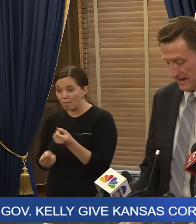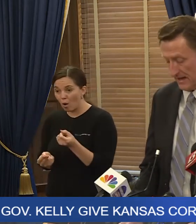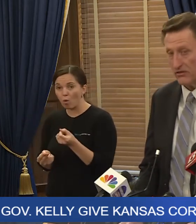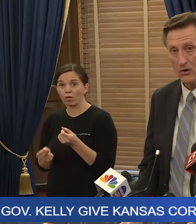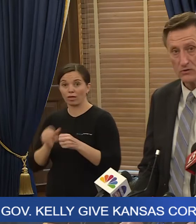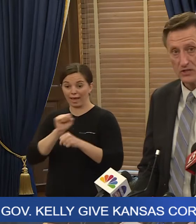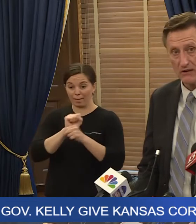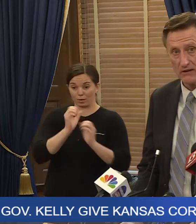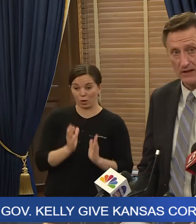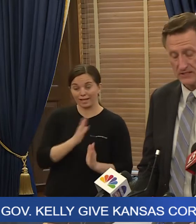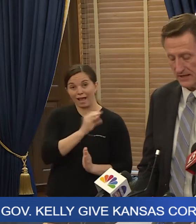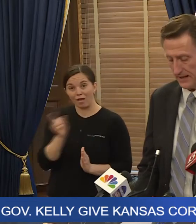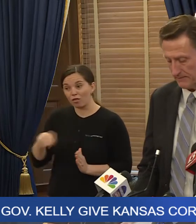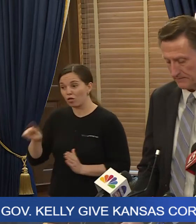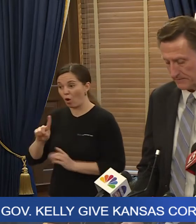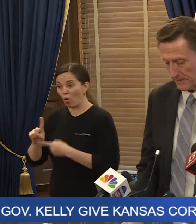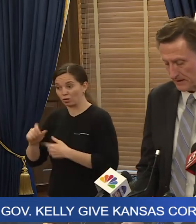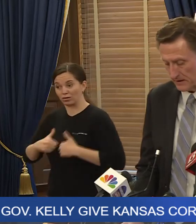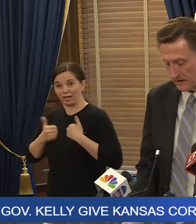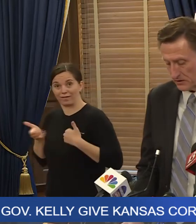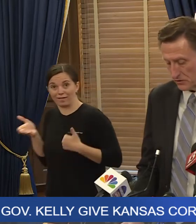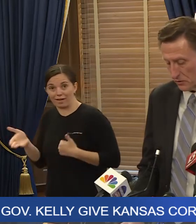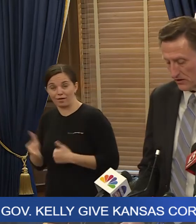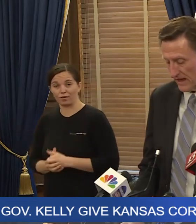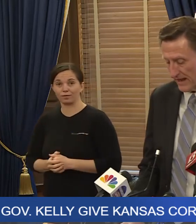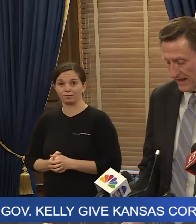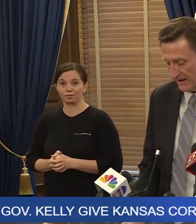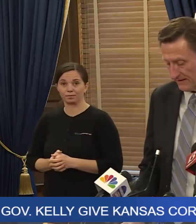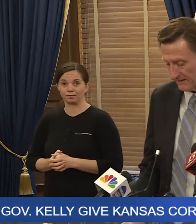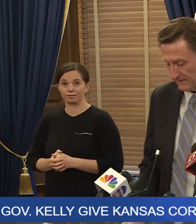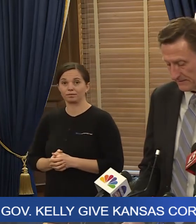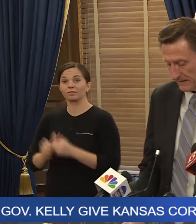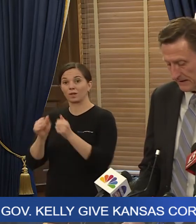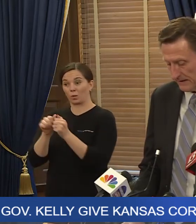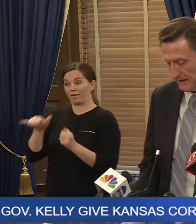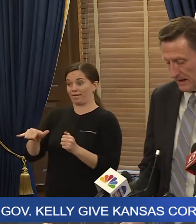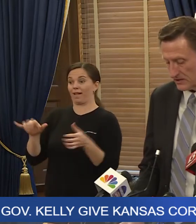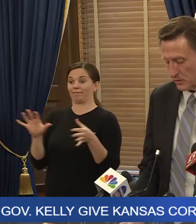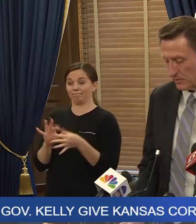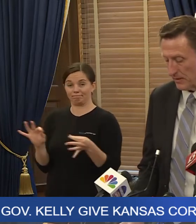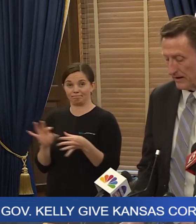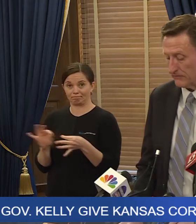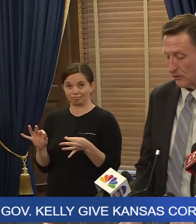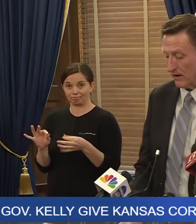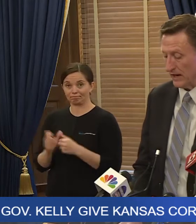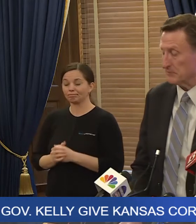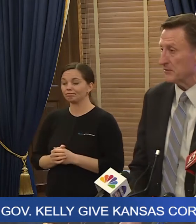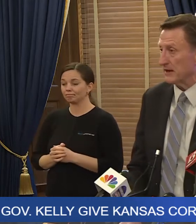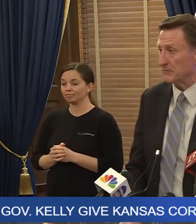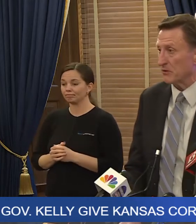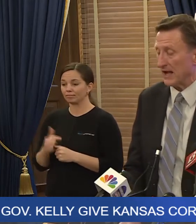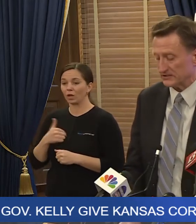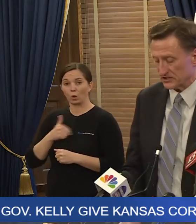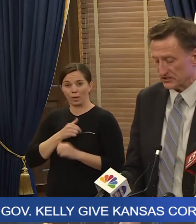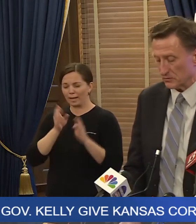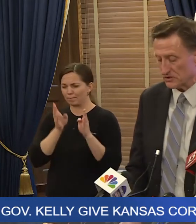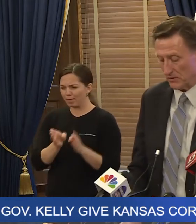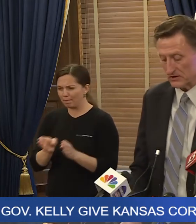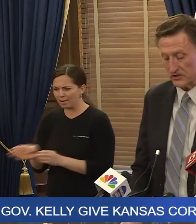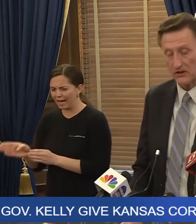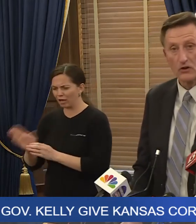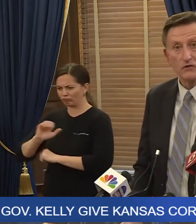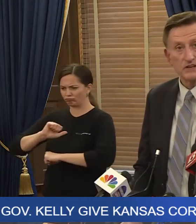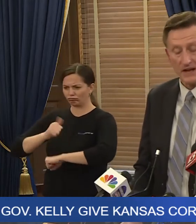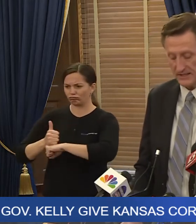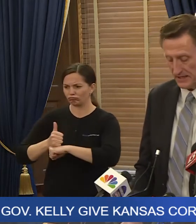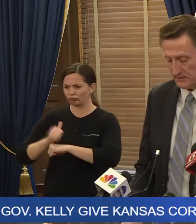employees and those in our custody. Toward that end, as we prepared for and implemented practices in